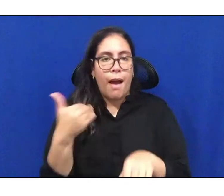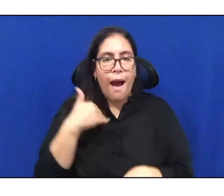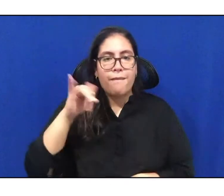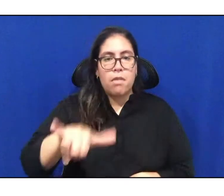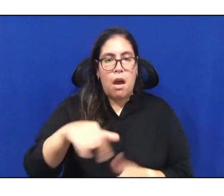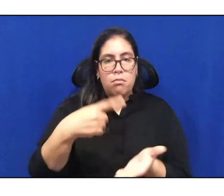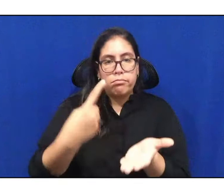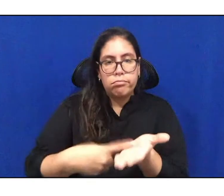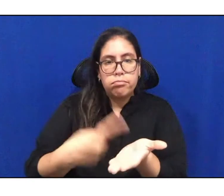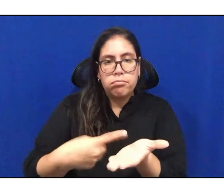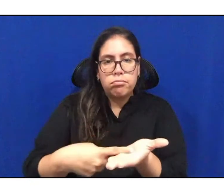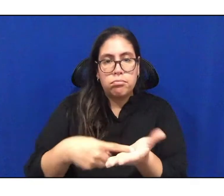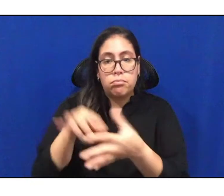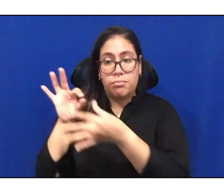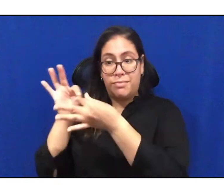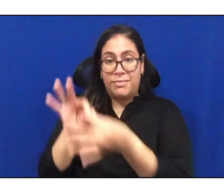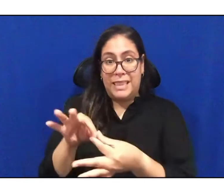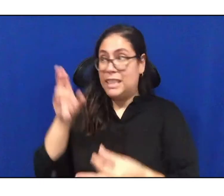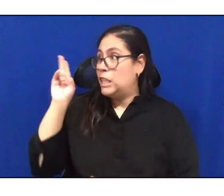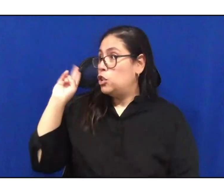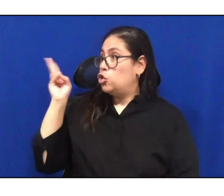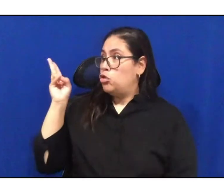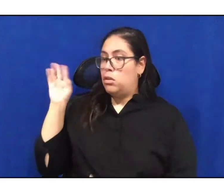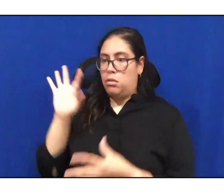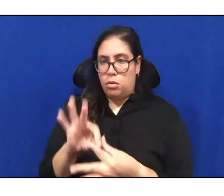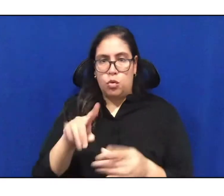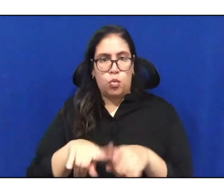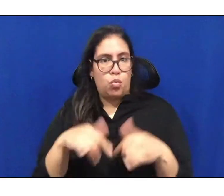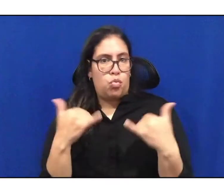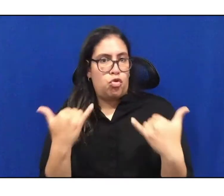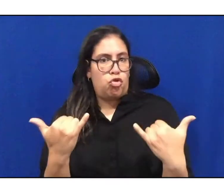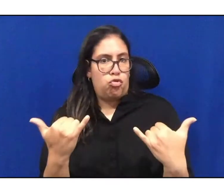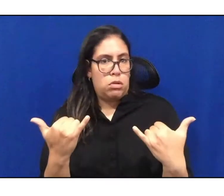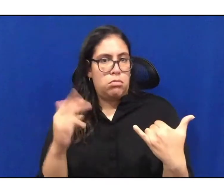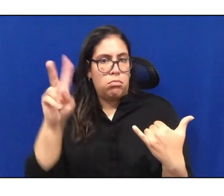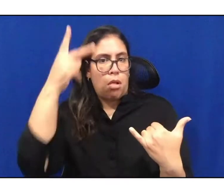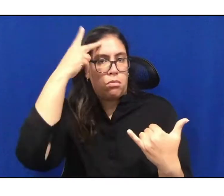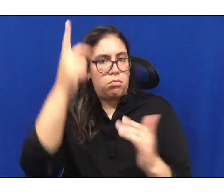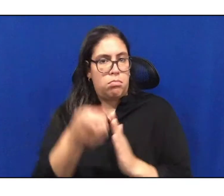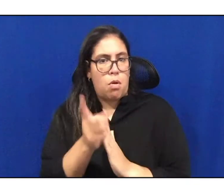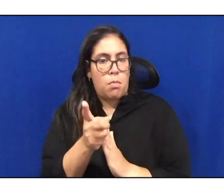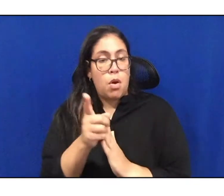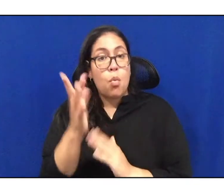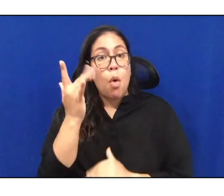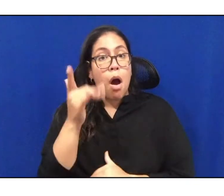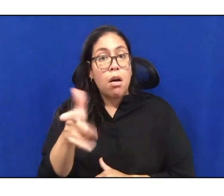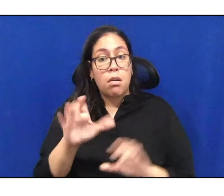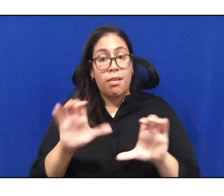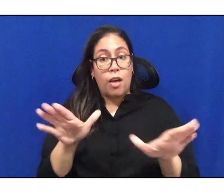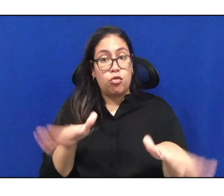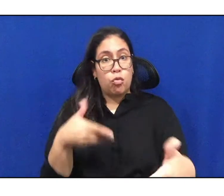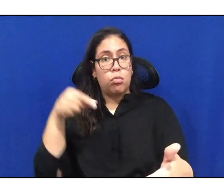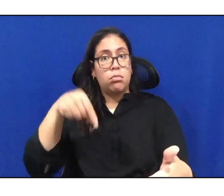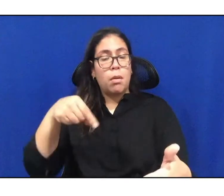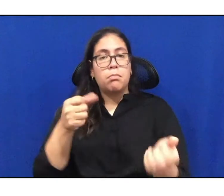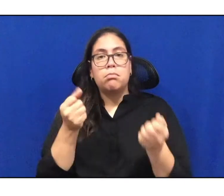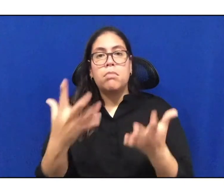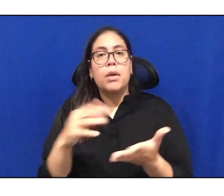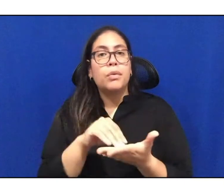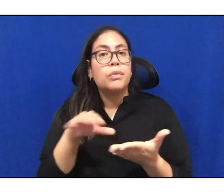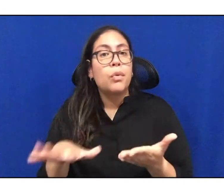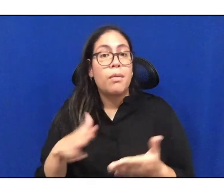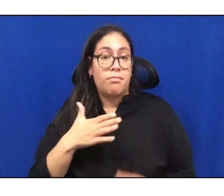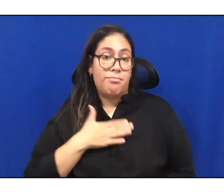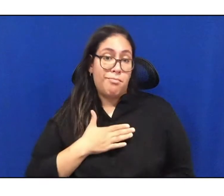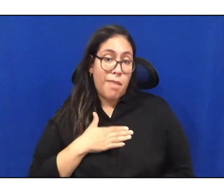this history to this current political moment, right? Because the classroom is where so many students of my